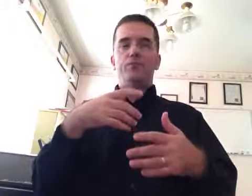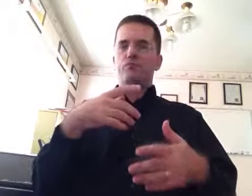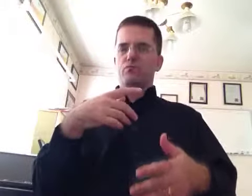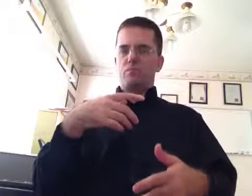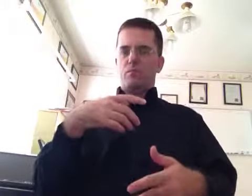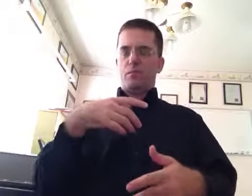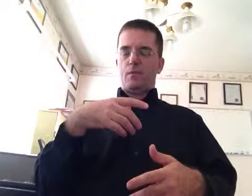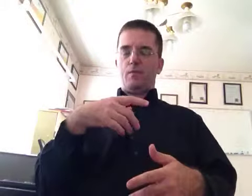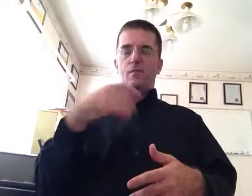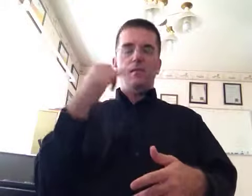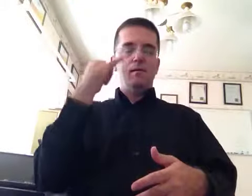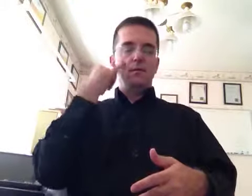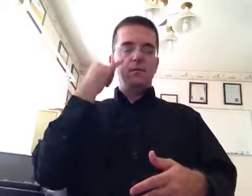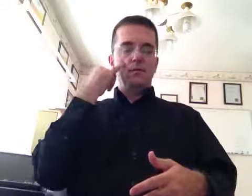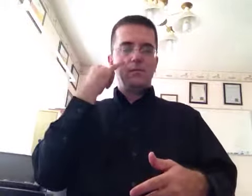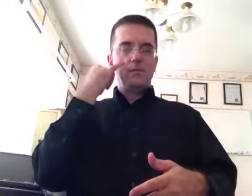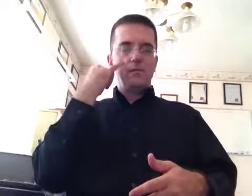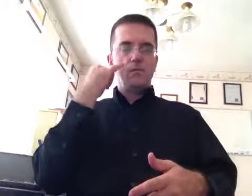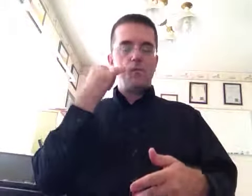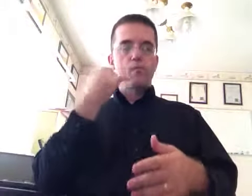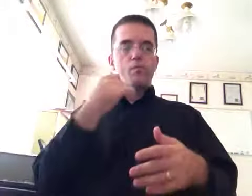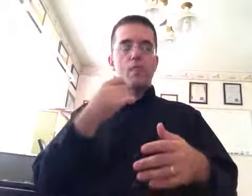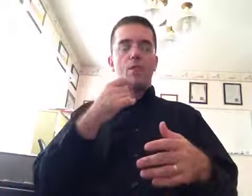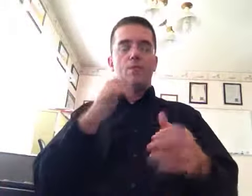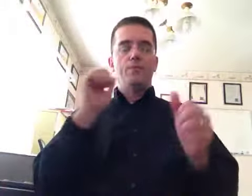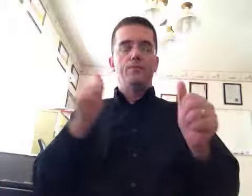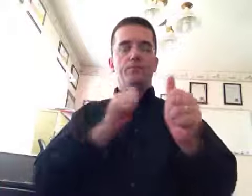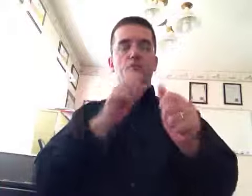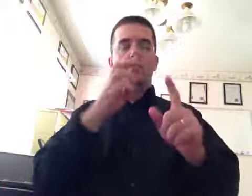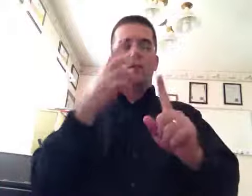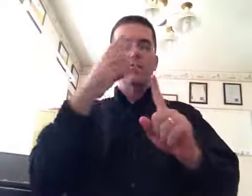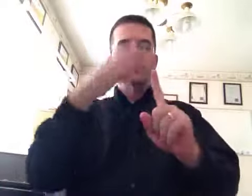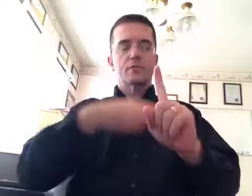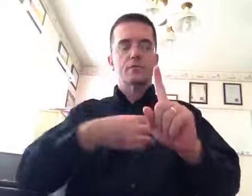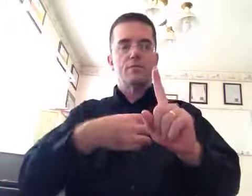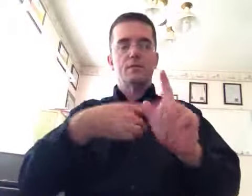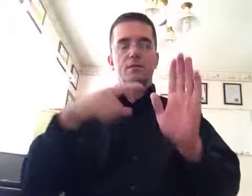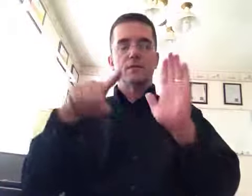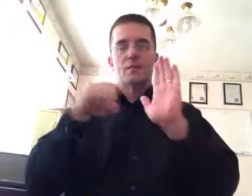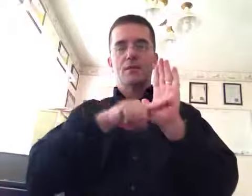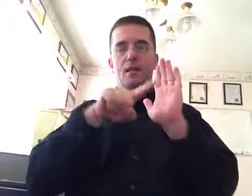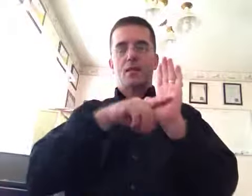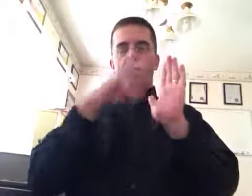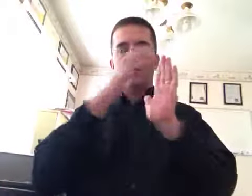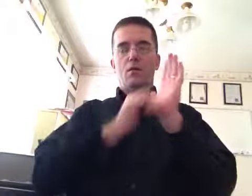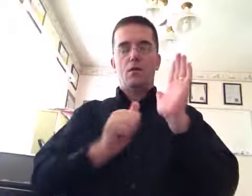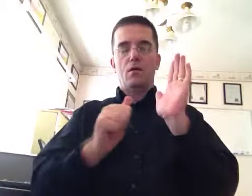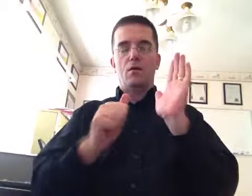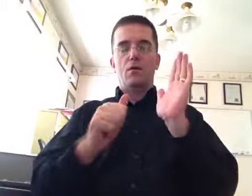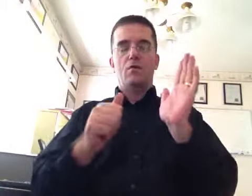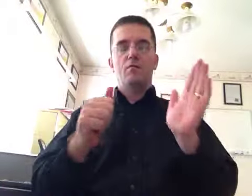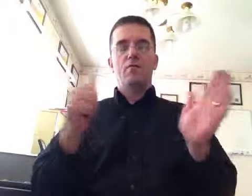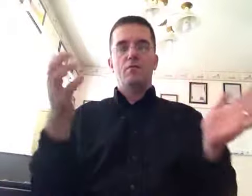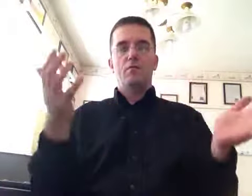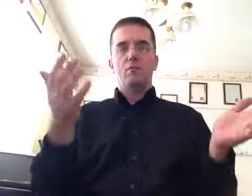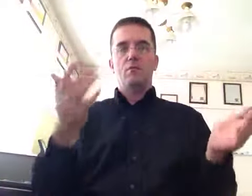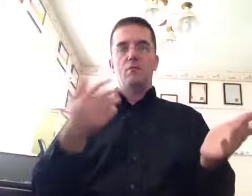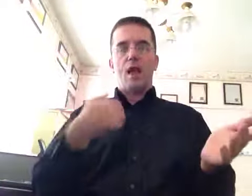out. They'll bring the account current and take the negative reporting off the credit report. Well, good. And that's all. I have it all in writing.